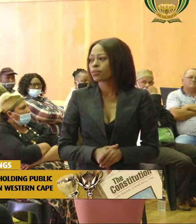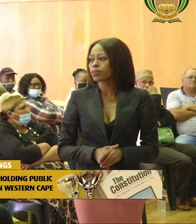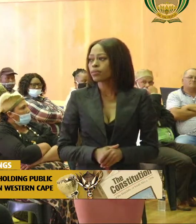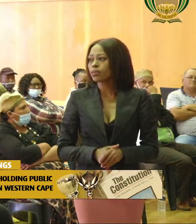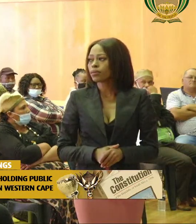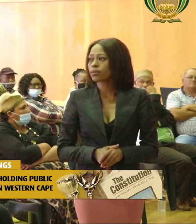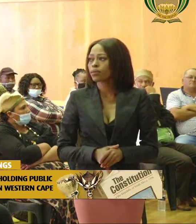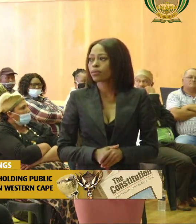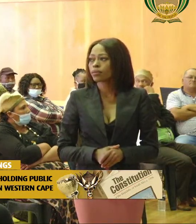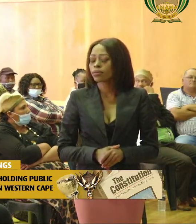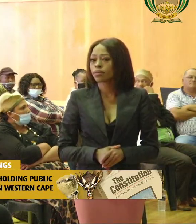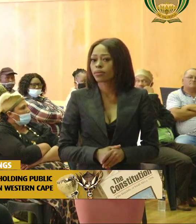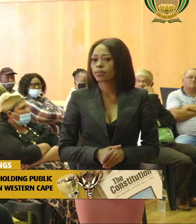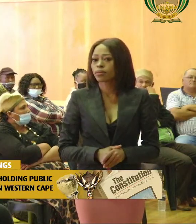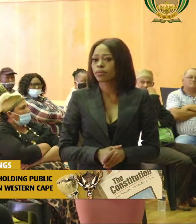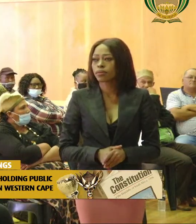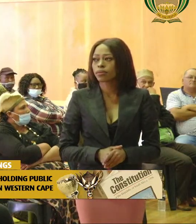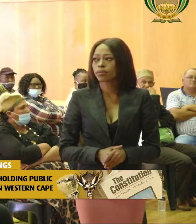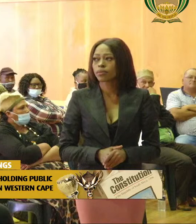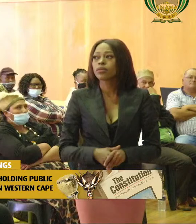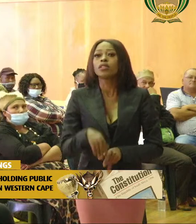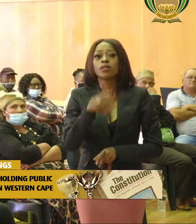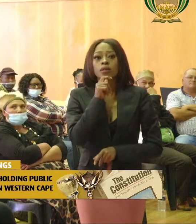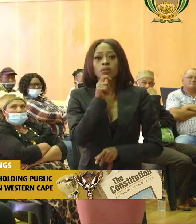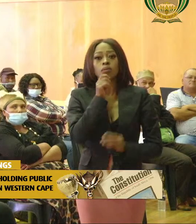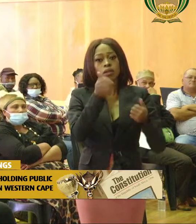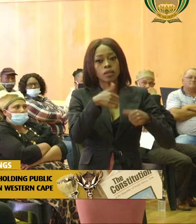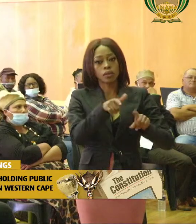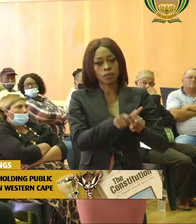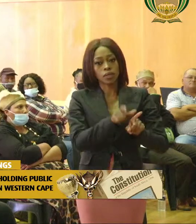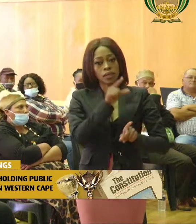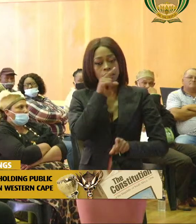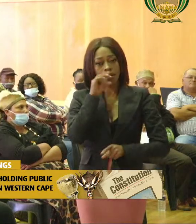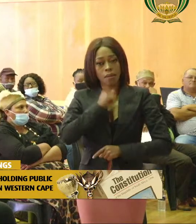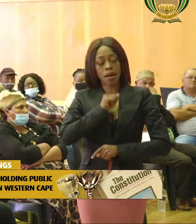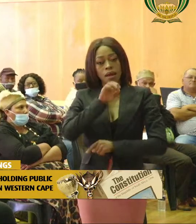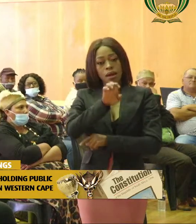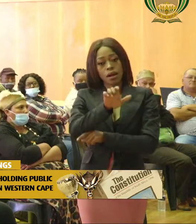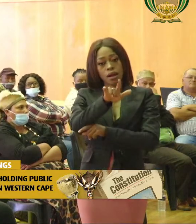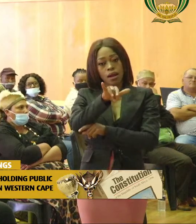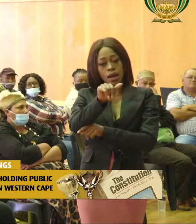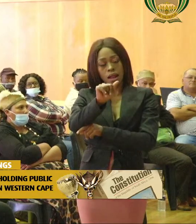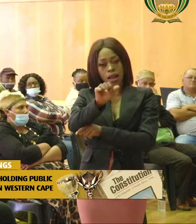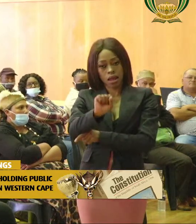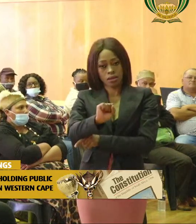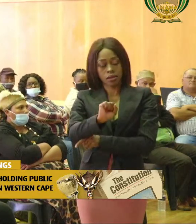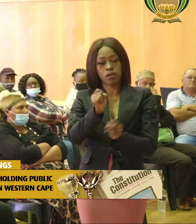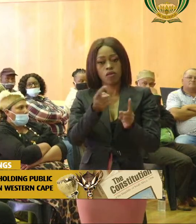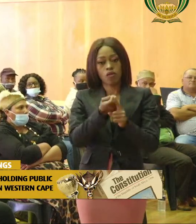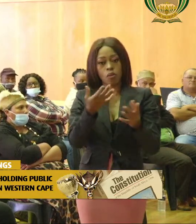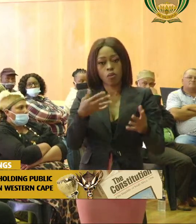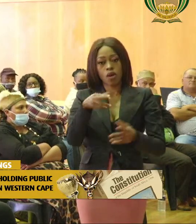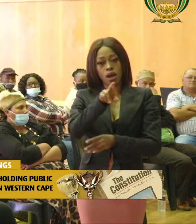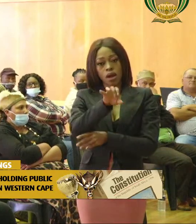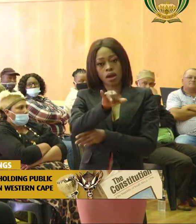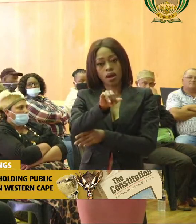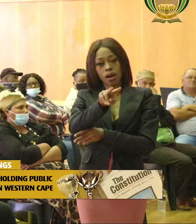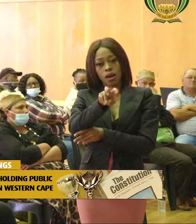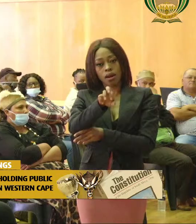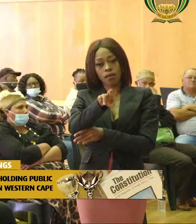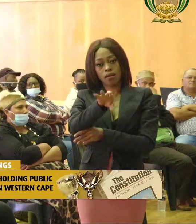Thank you. Good morning, Chair. My name is Elias Daimani, coming from Riversdale,